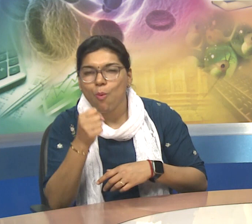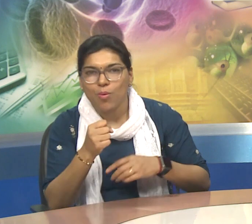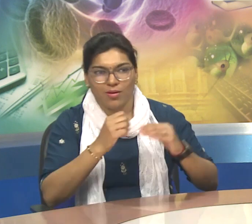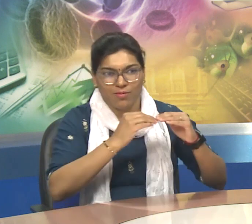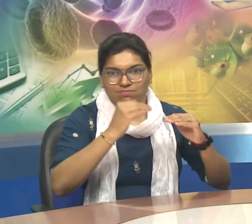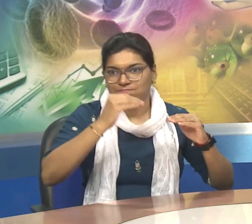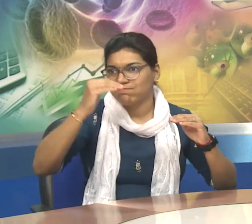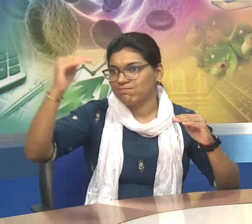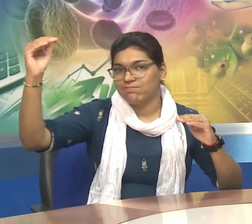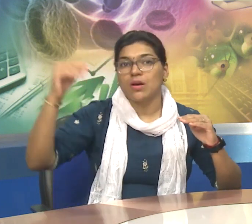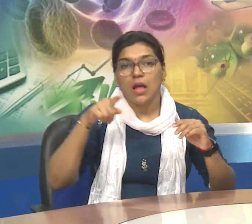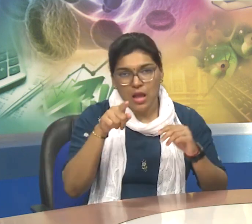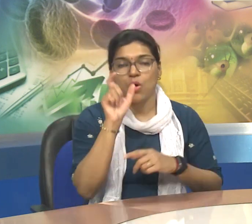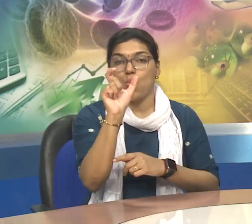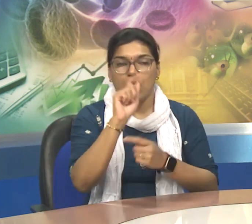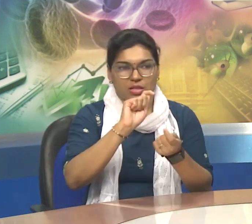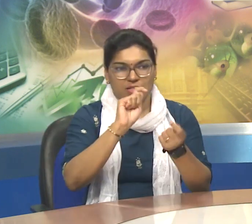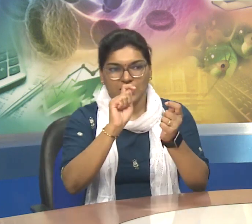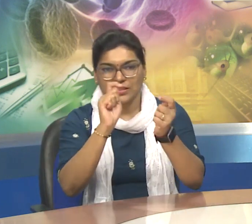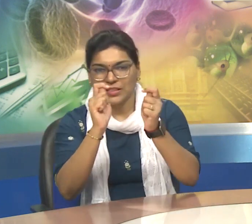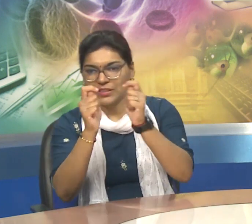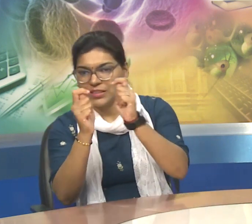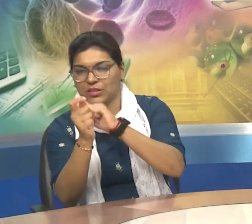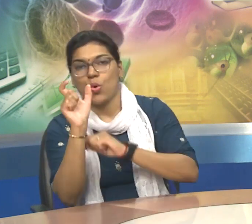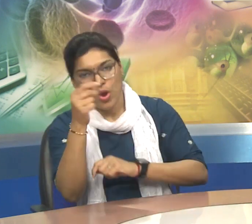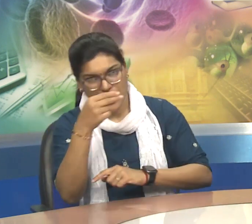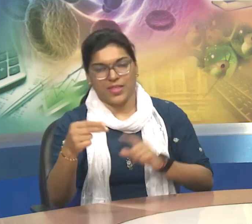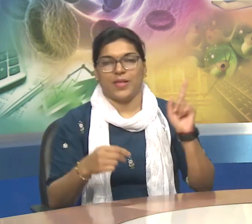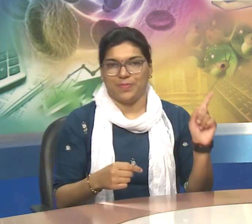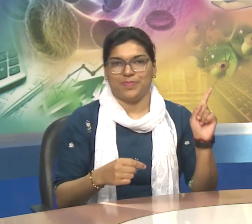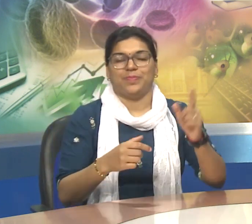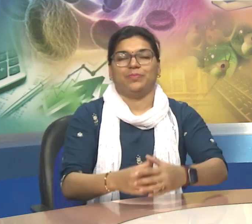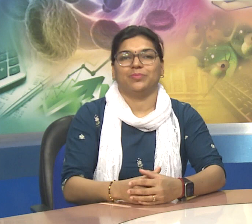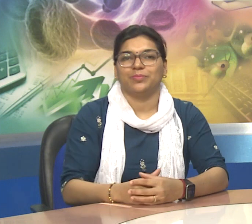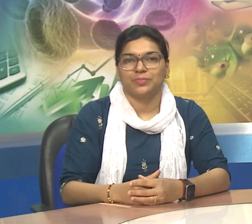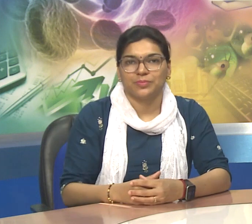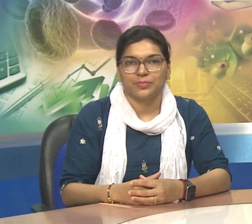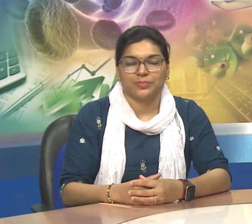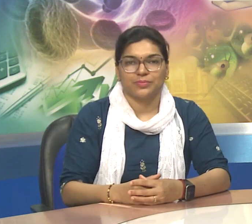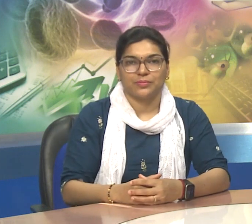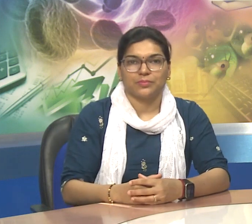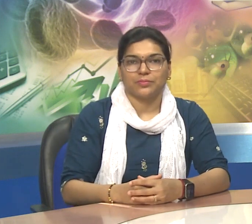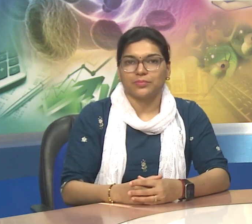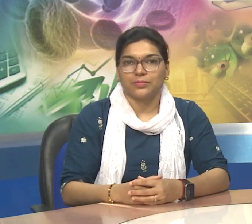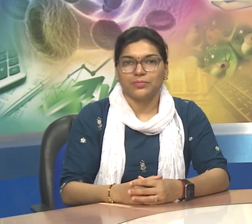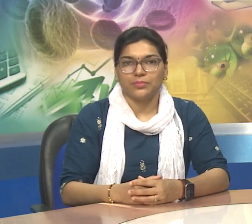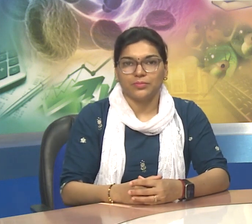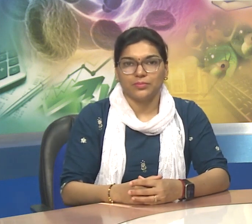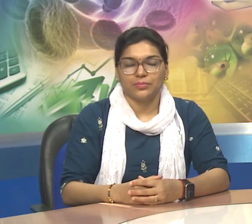in something. For example, a newborn changes into all grown up men